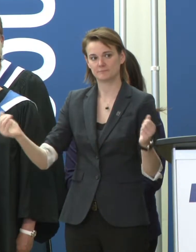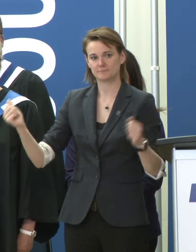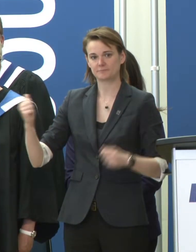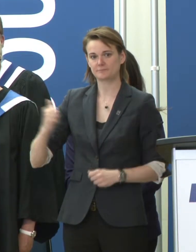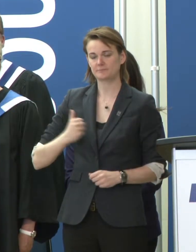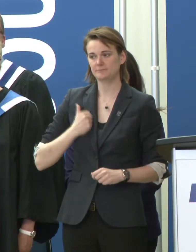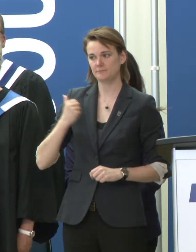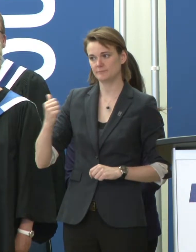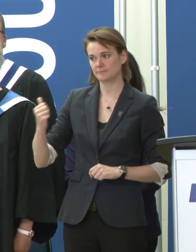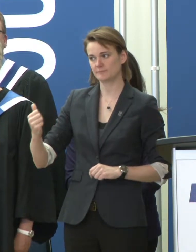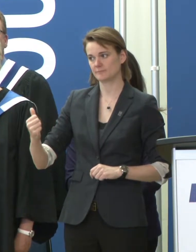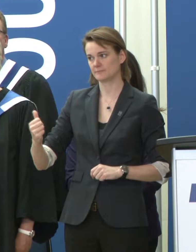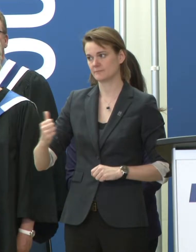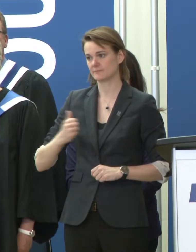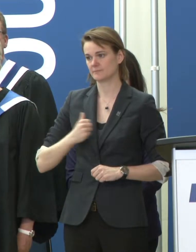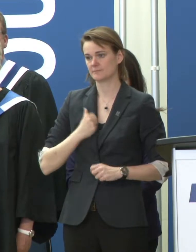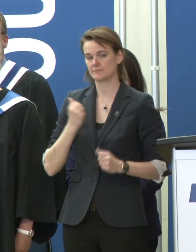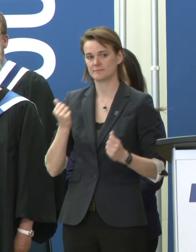O